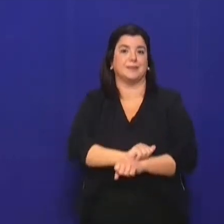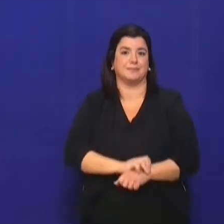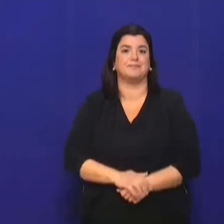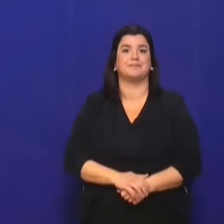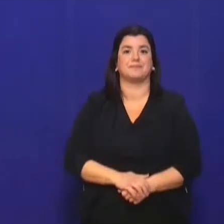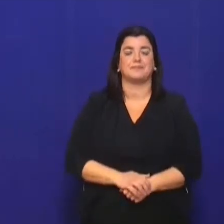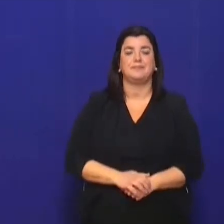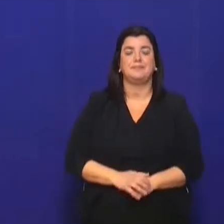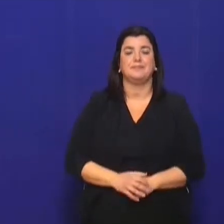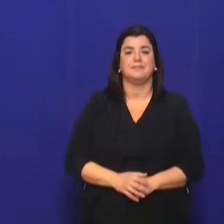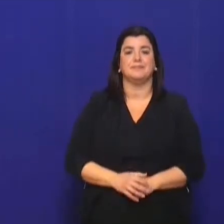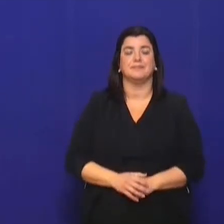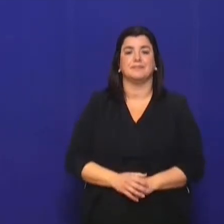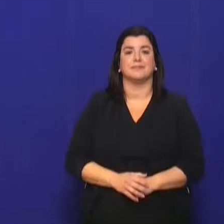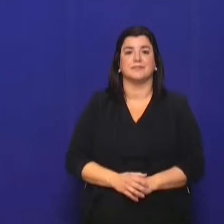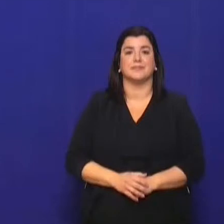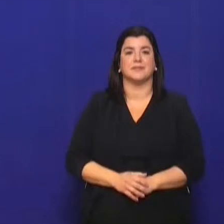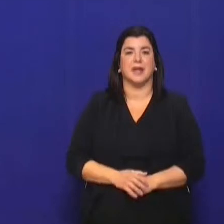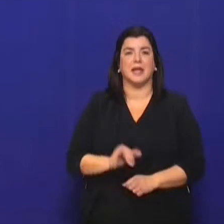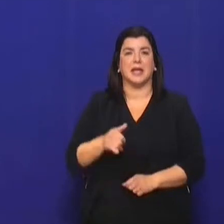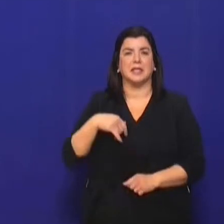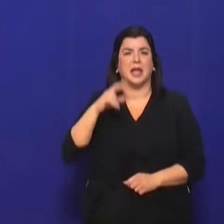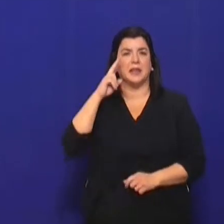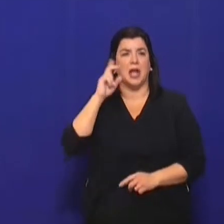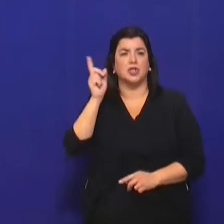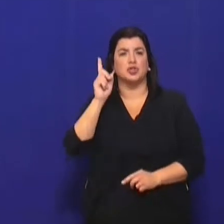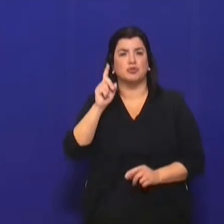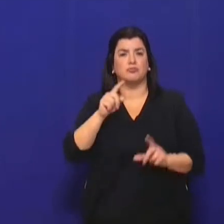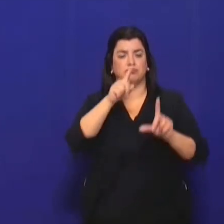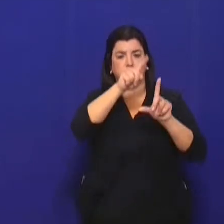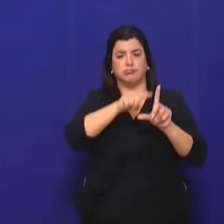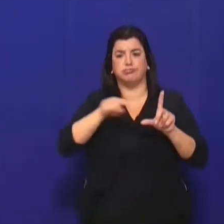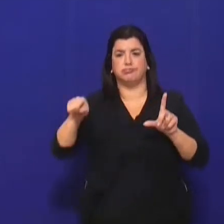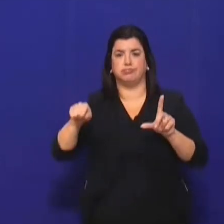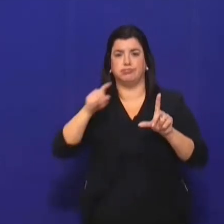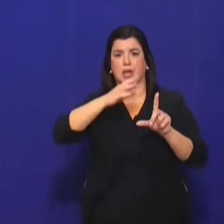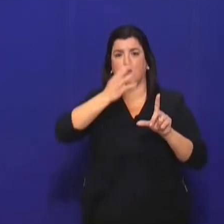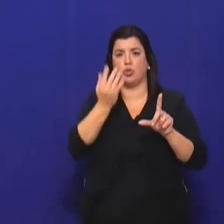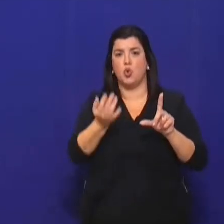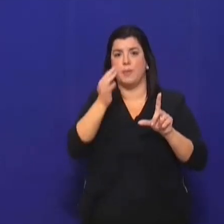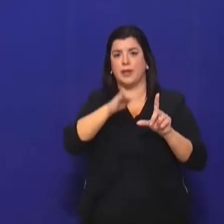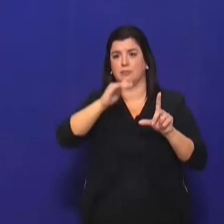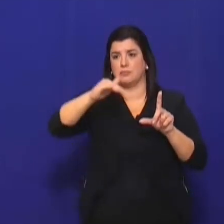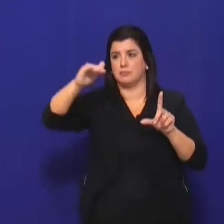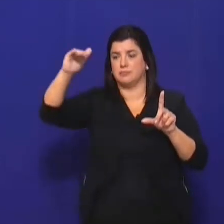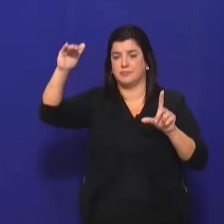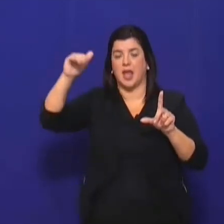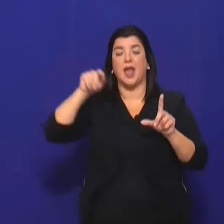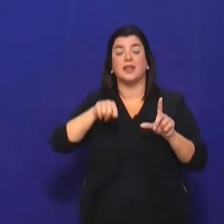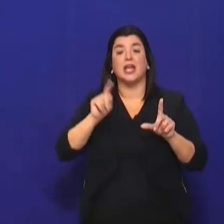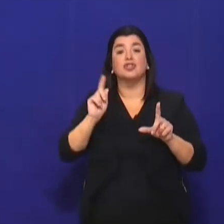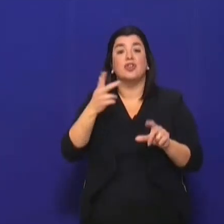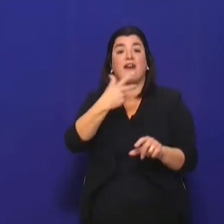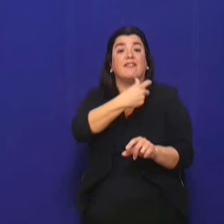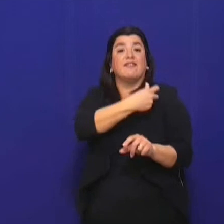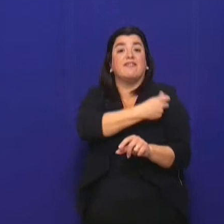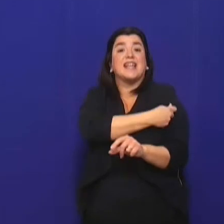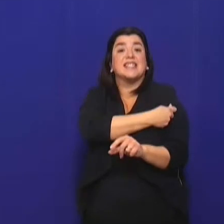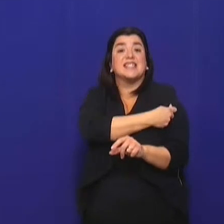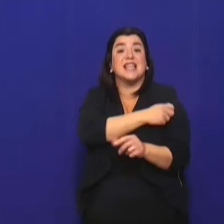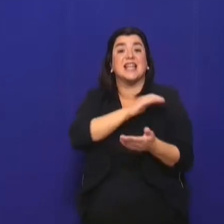intukom. U jekk tħares naqra xi jfissru dawn l-ammonti ta' vaccines li aħna qegħdin nagħtu